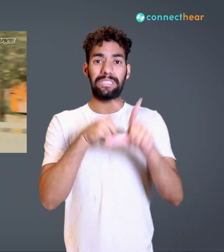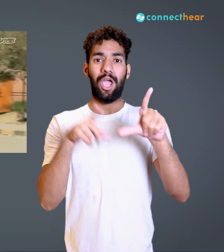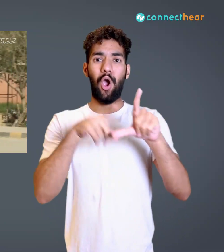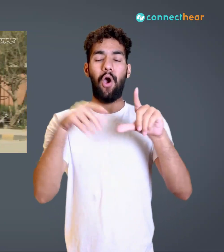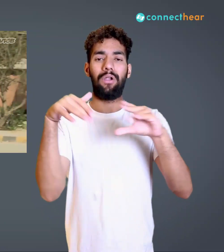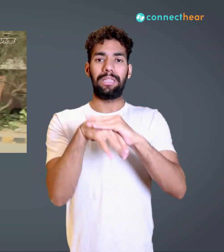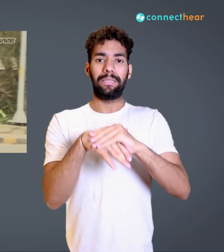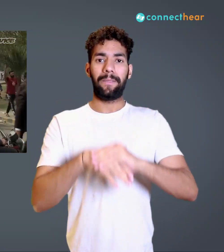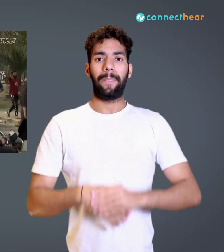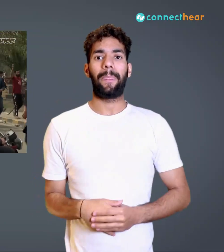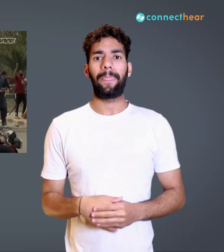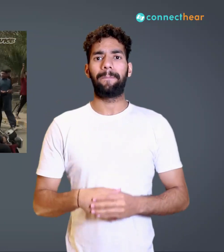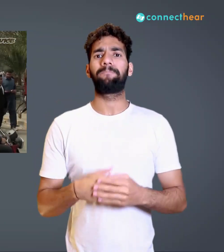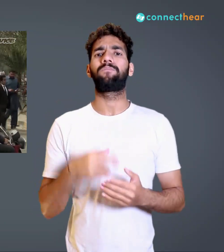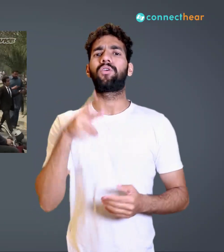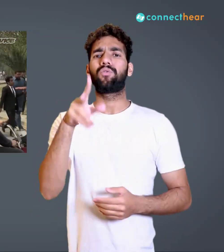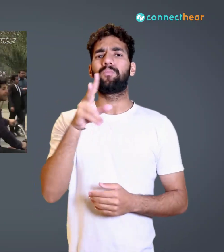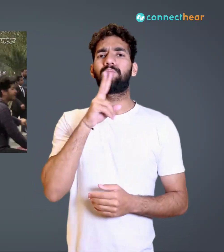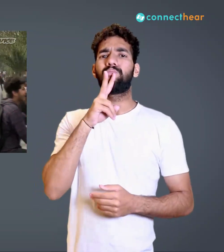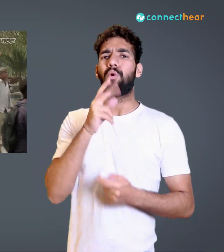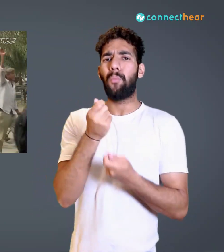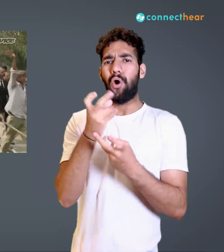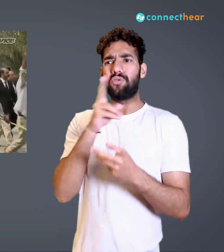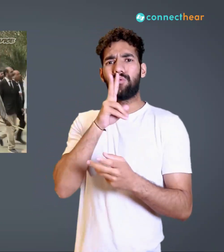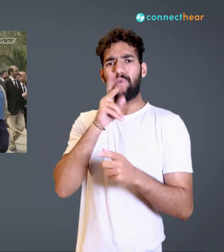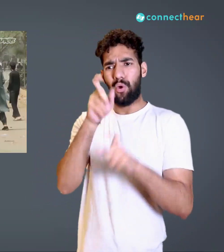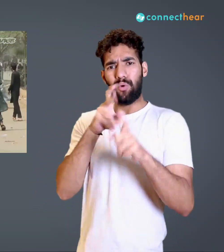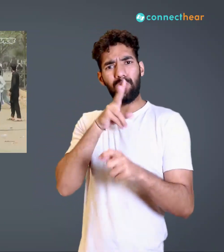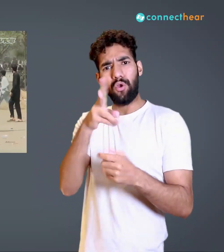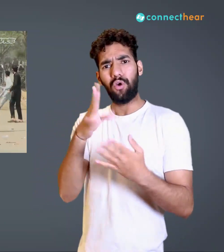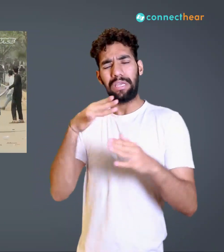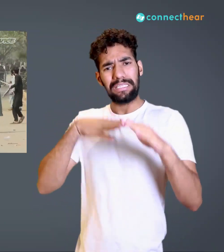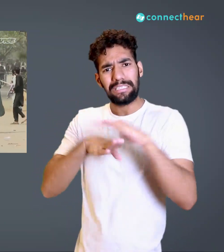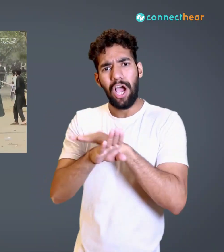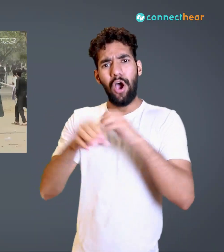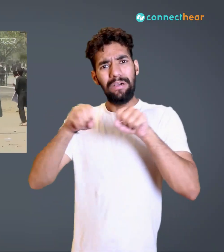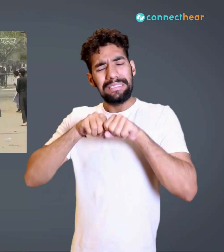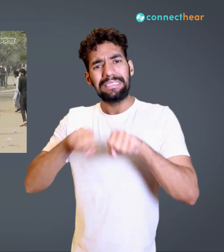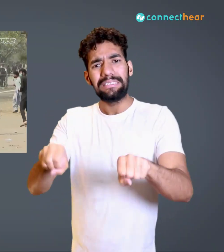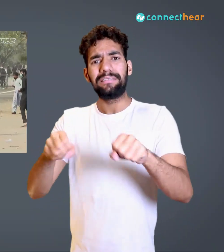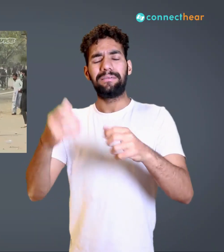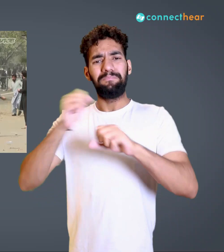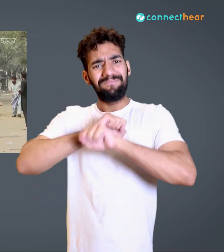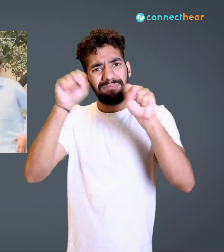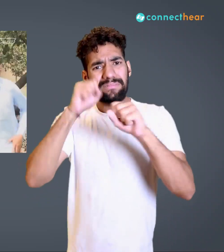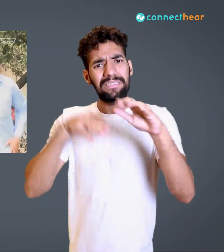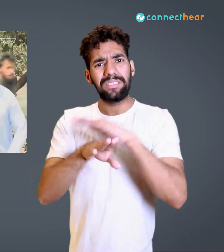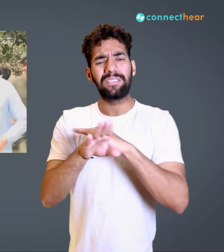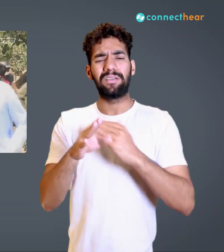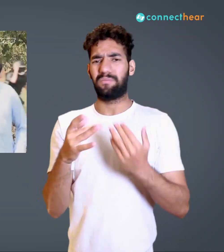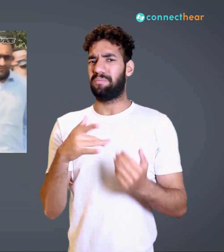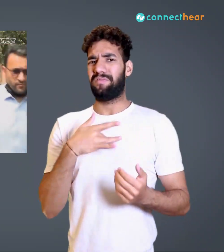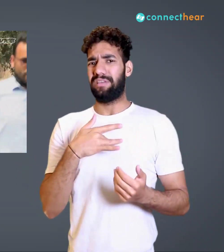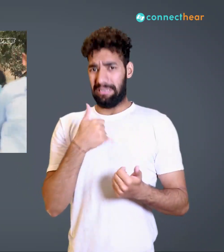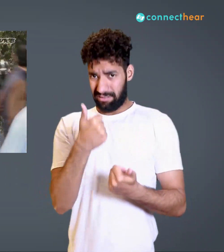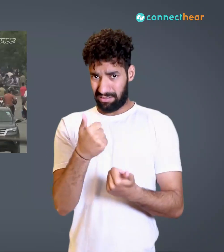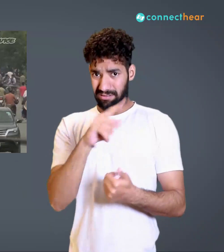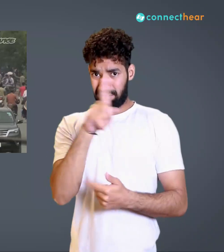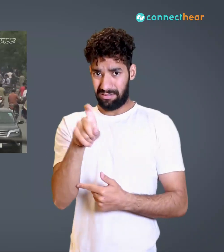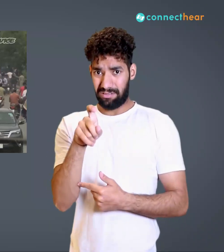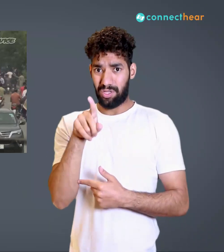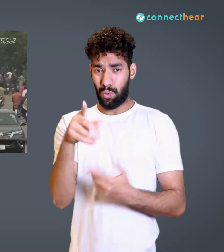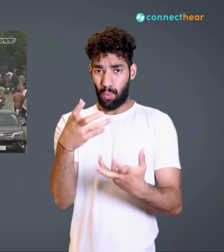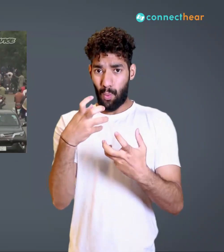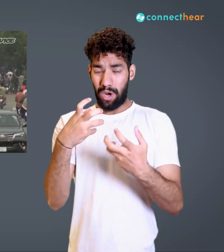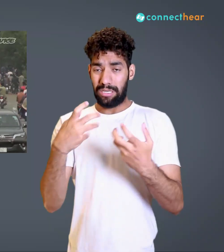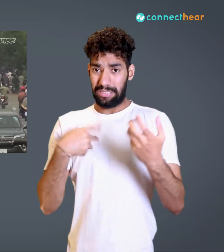You're fighting for political survival. You are telling your people to go out on the streets, to march, to go to jail for you. You're calling for early